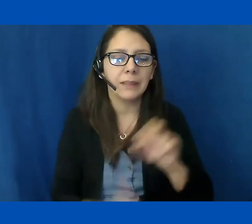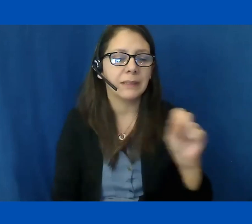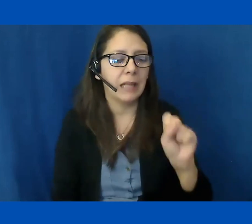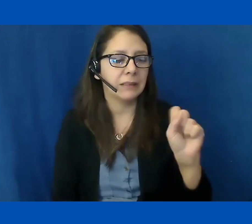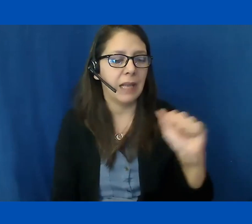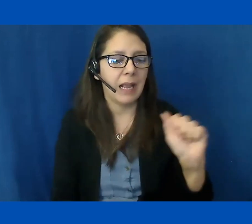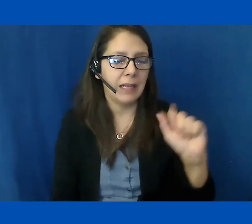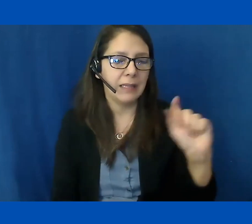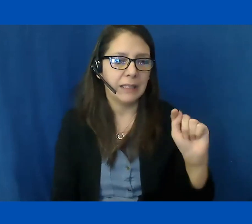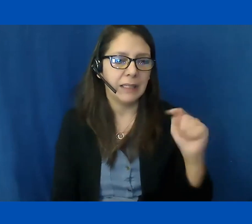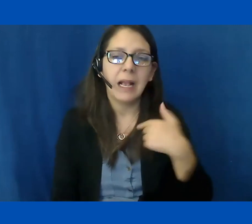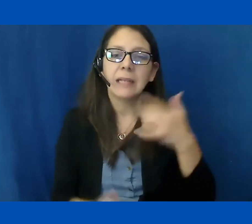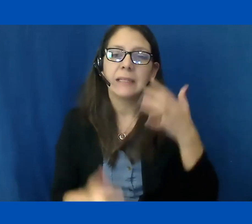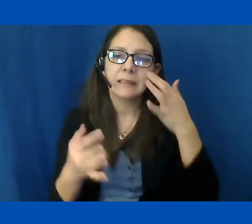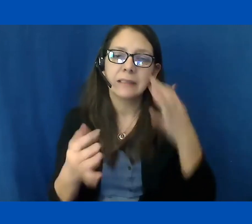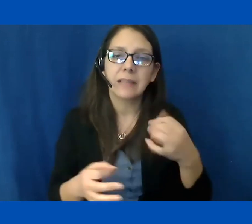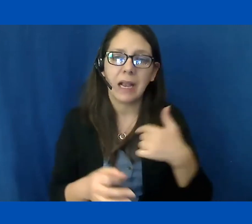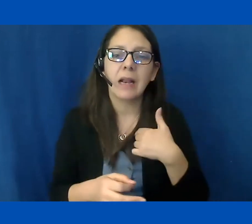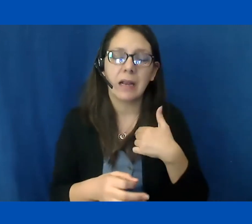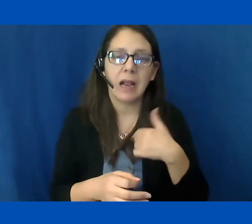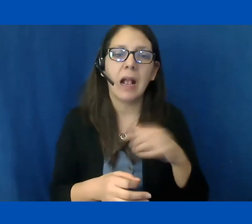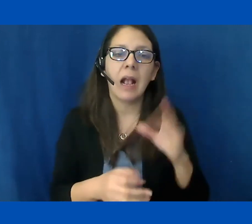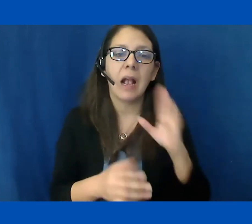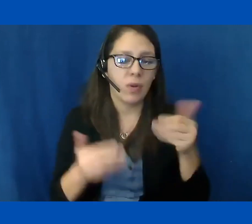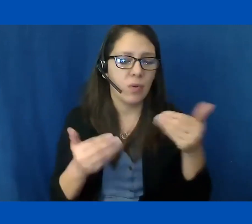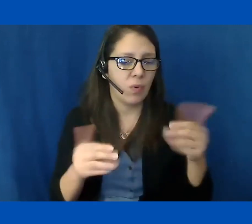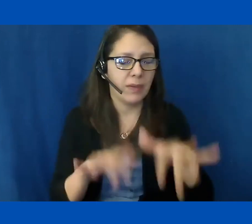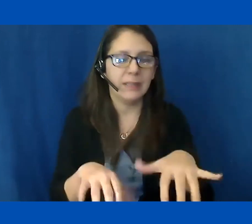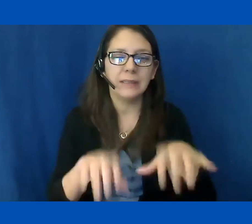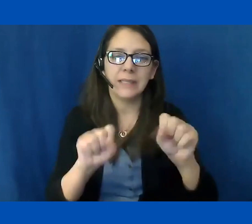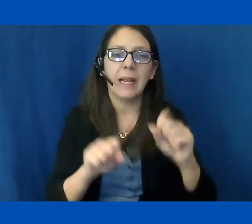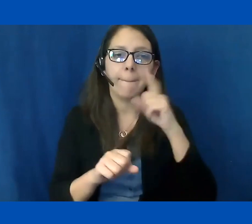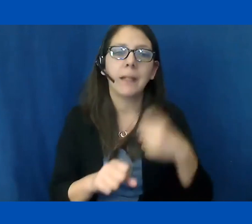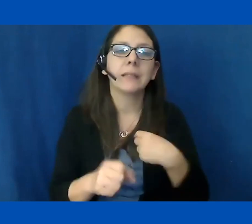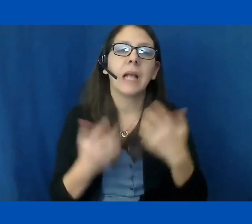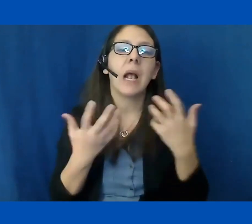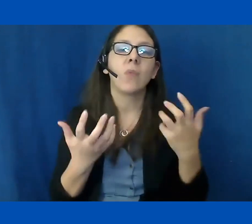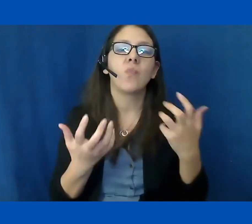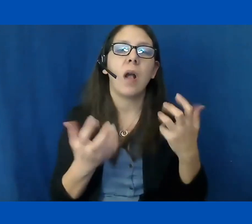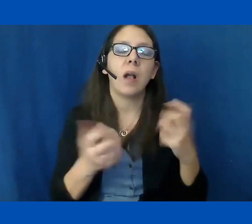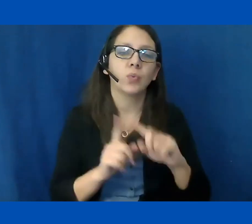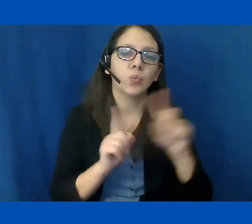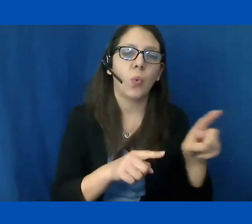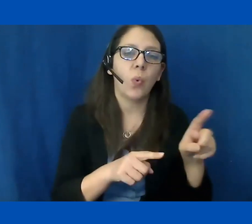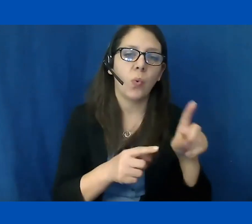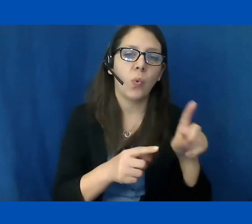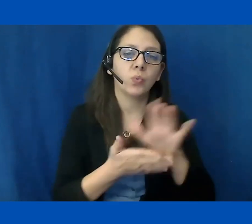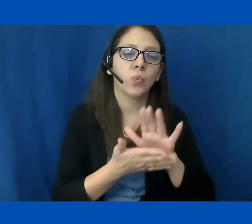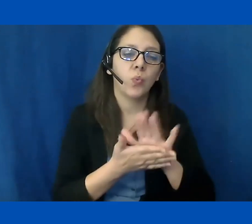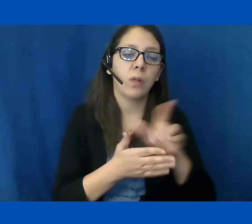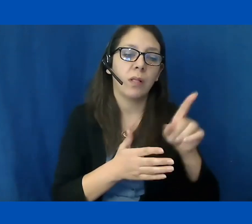I decided that I was going to take it because I really wanted to go to this school that is specializes